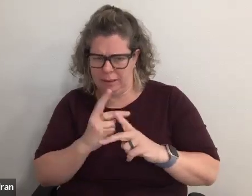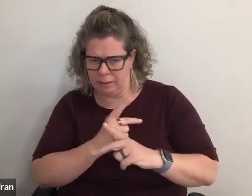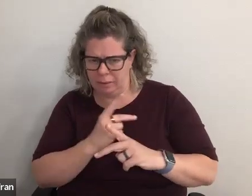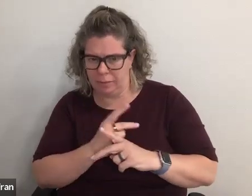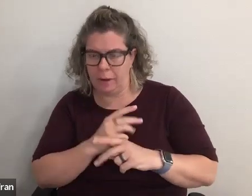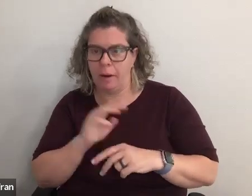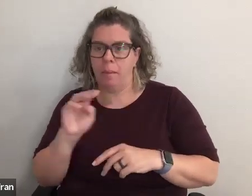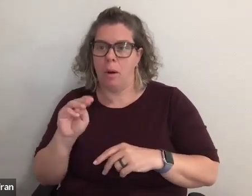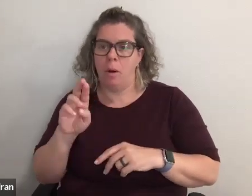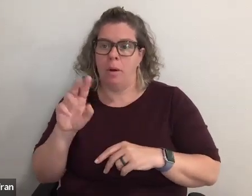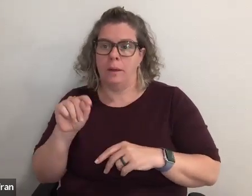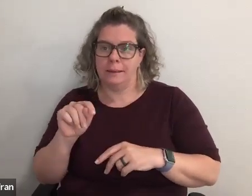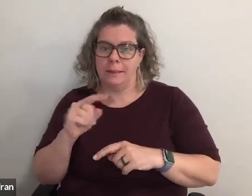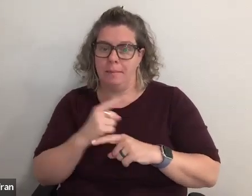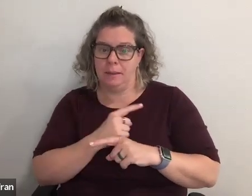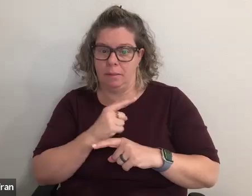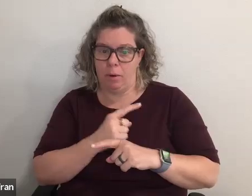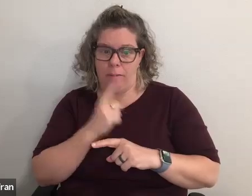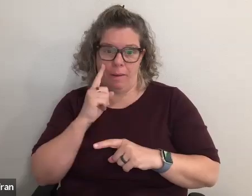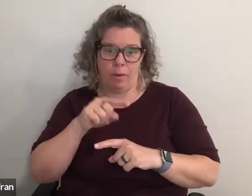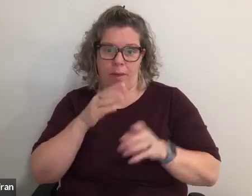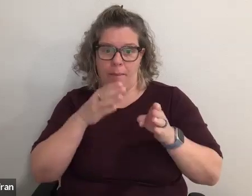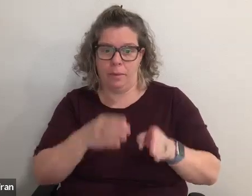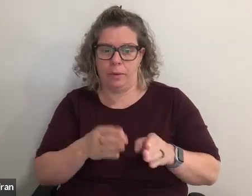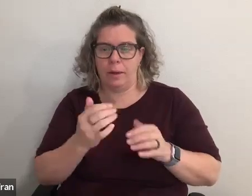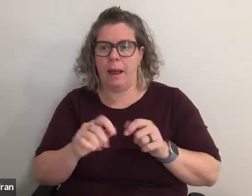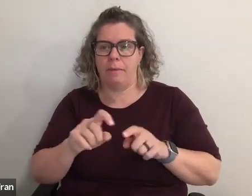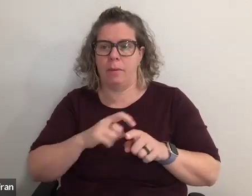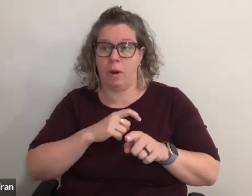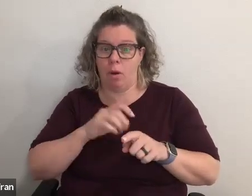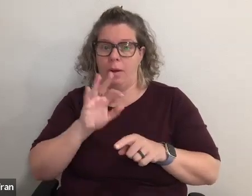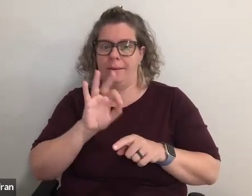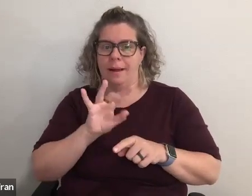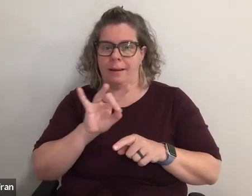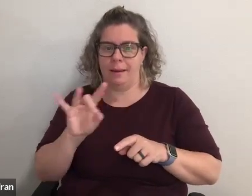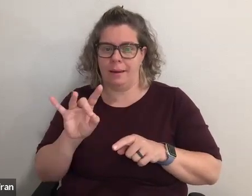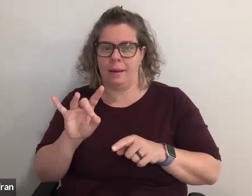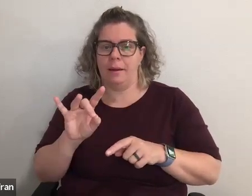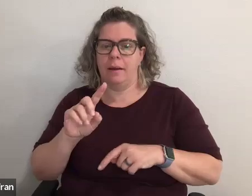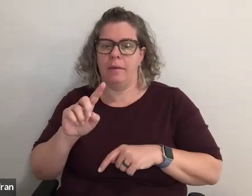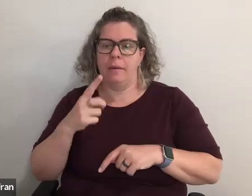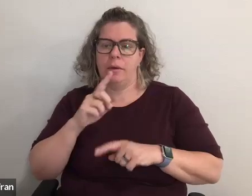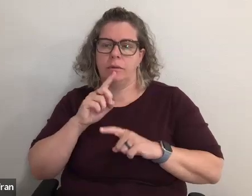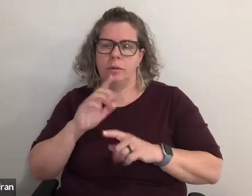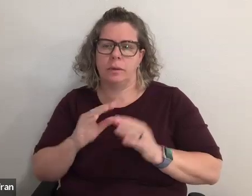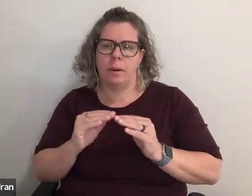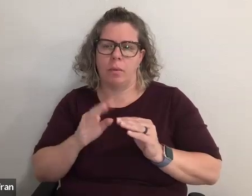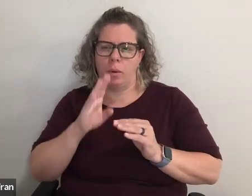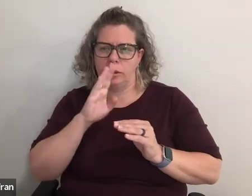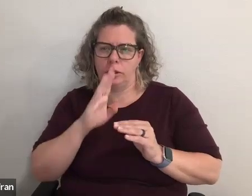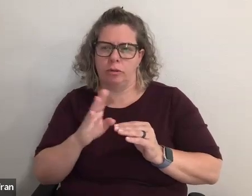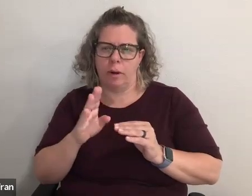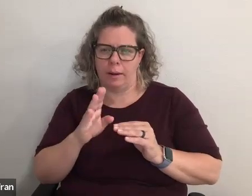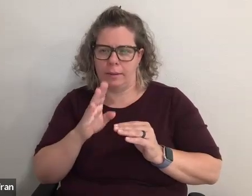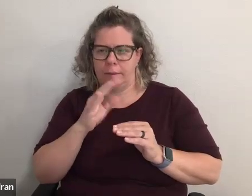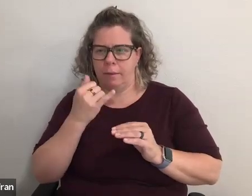if a mobile response is appropriate. Everyone dials through 988, and then first responders have a more direct backline number so they